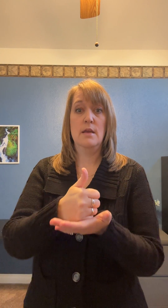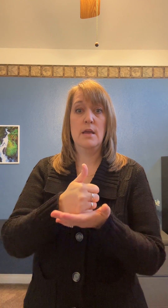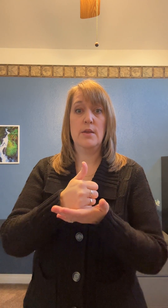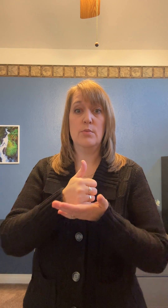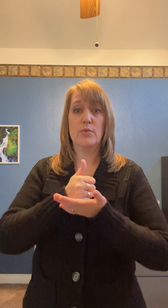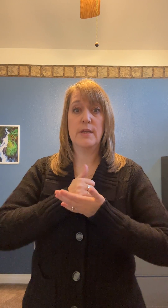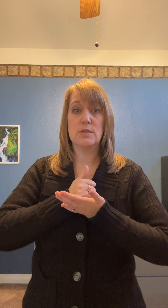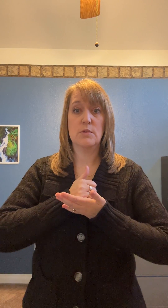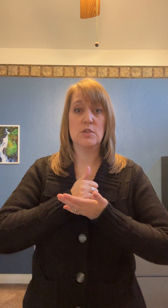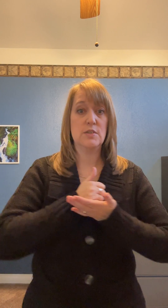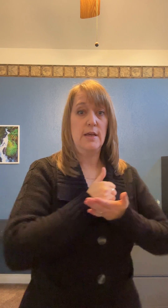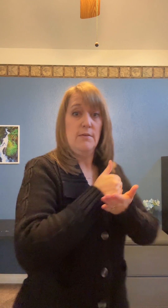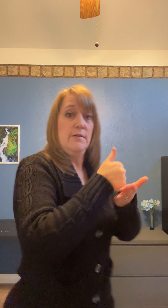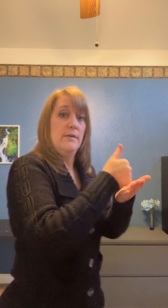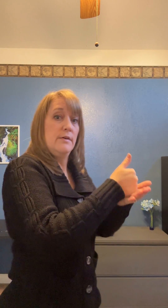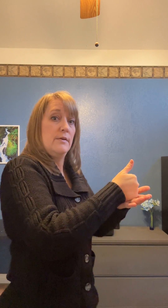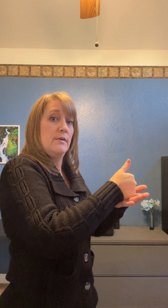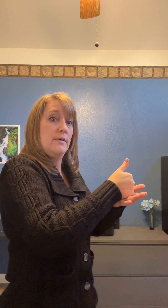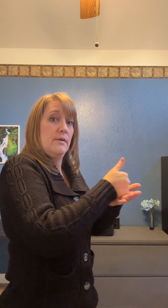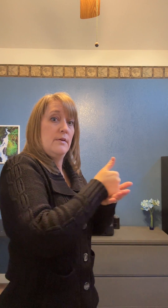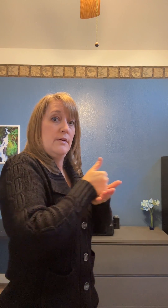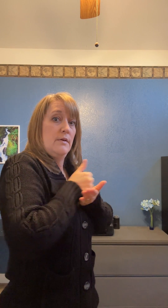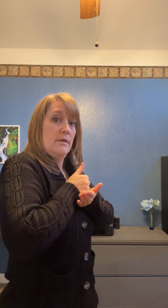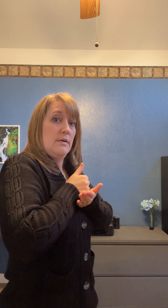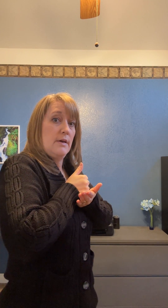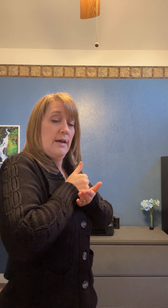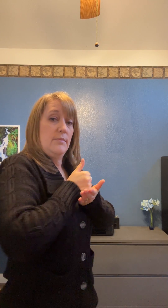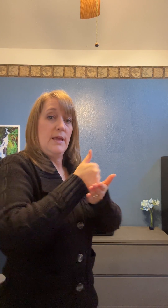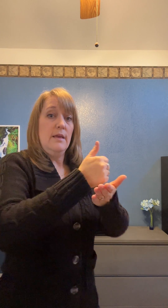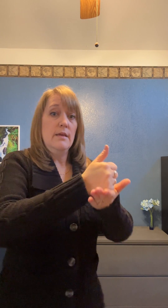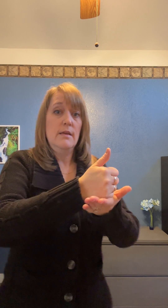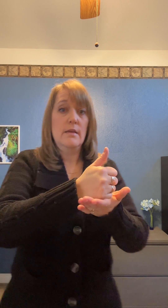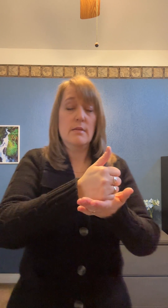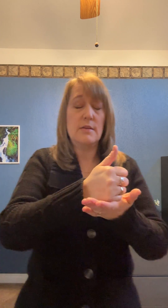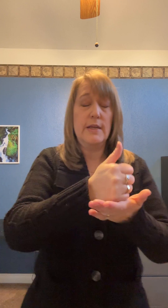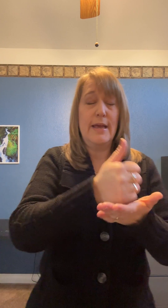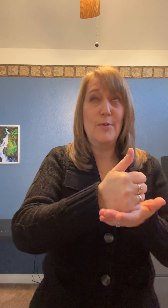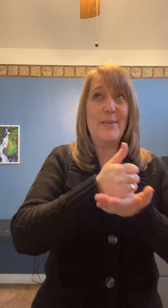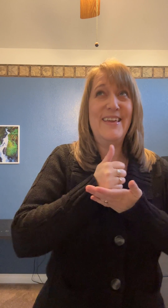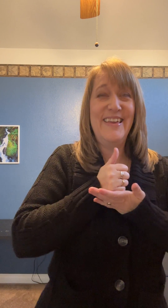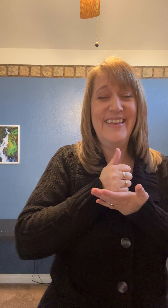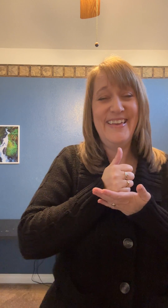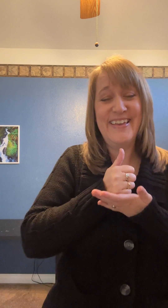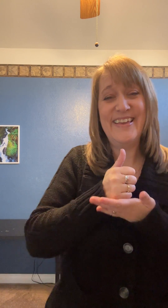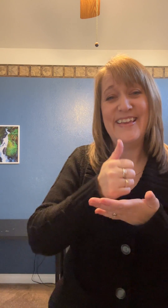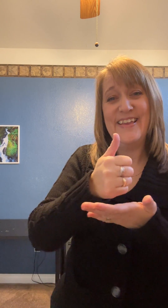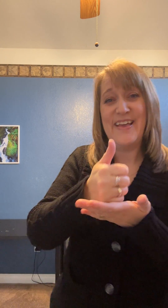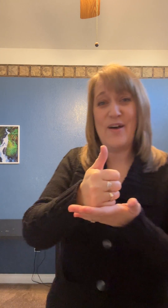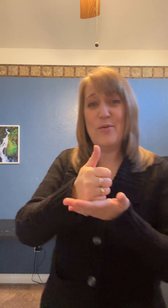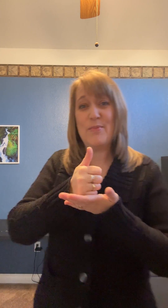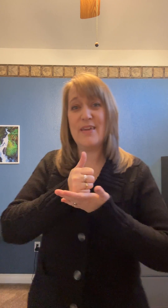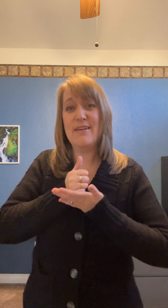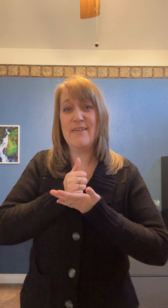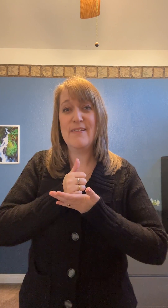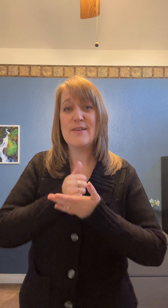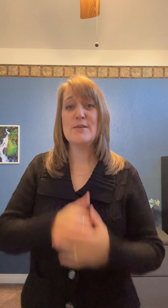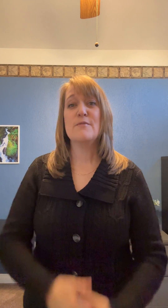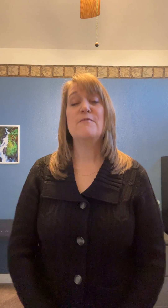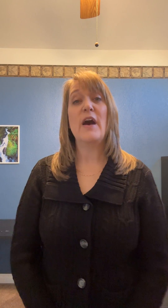and you bring it towards yourself. Guide me. Sorry, help me. Help me. Find